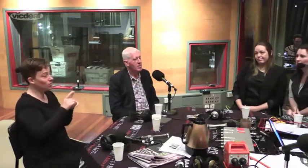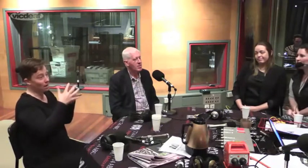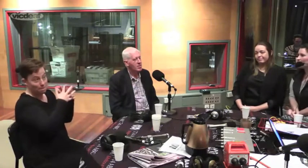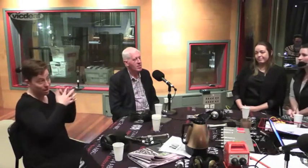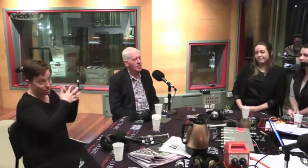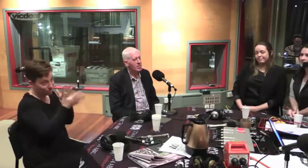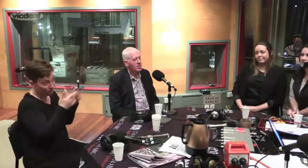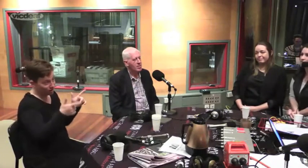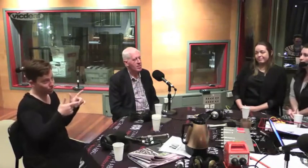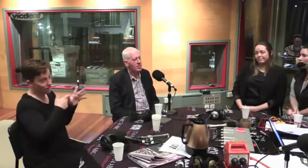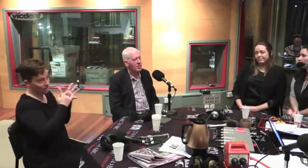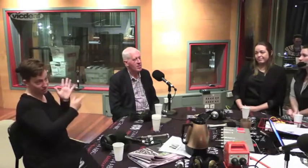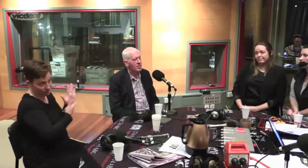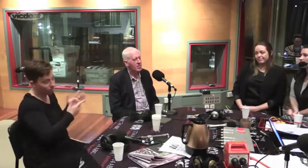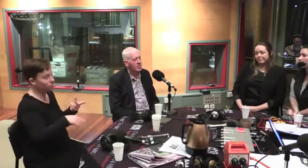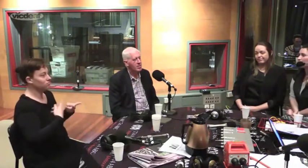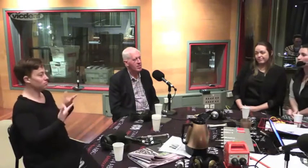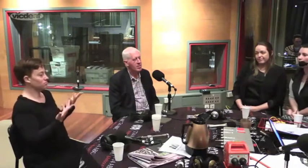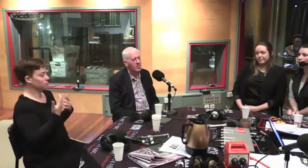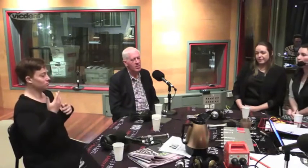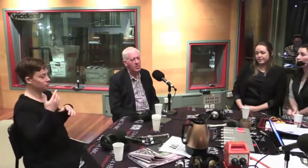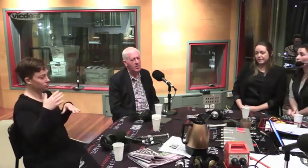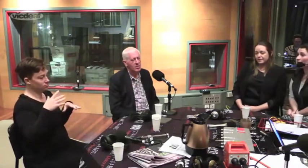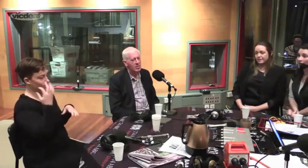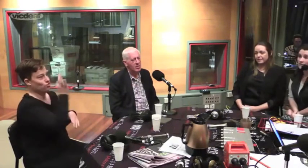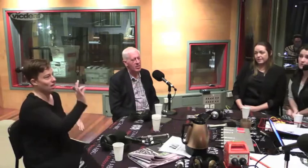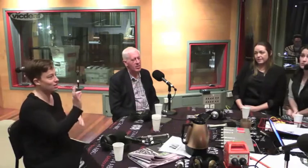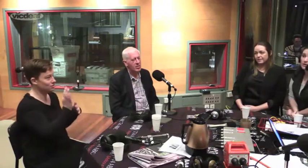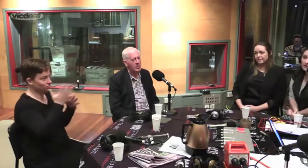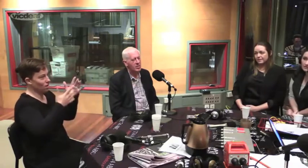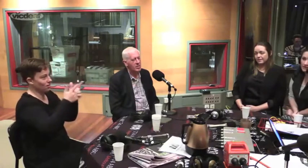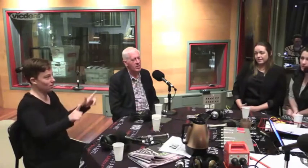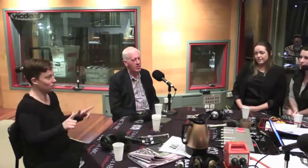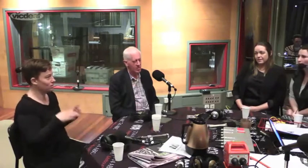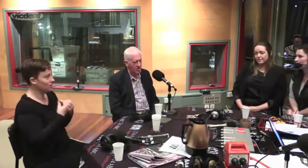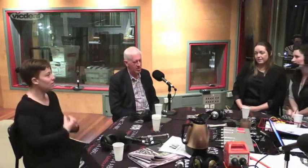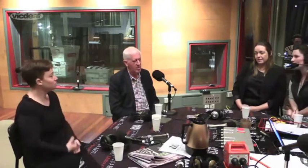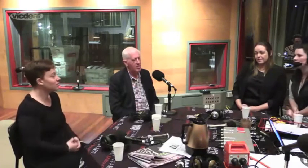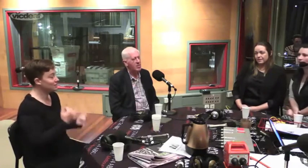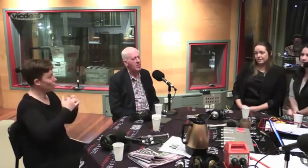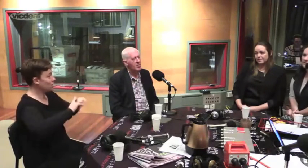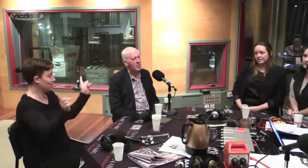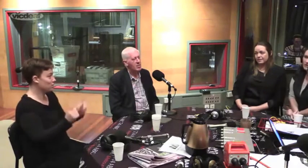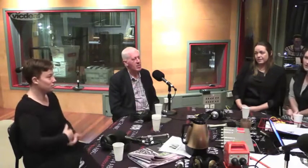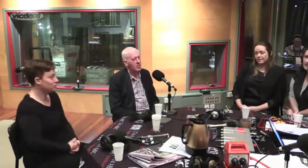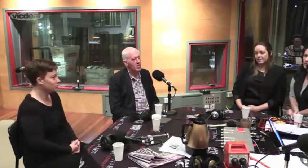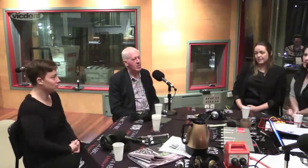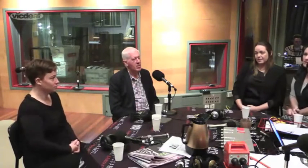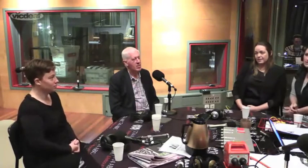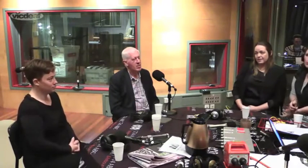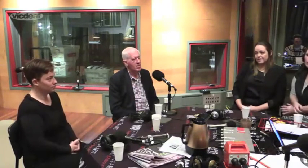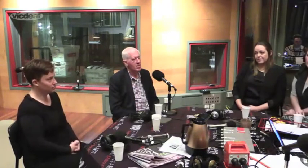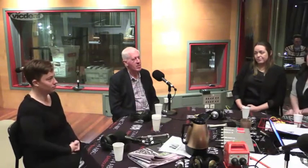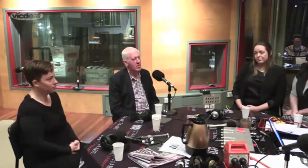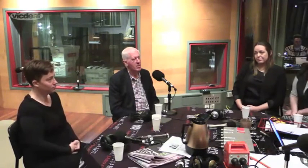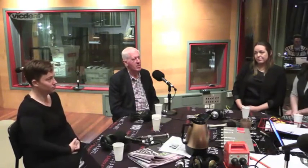absolutely. And I think that there's a lot of deaf people who are quite accustomed to American Sign Language or ASL. There's French Sign Language.